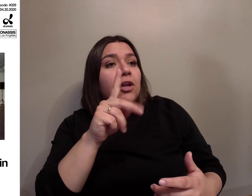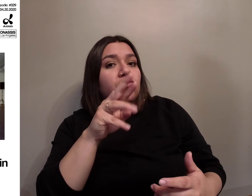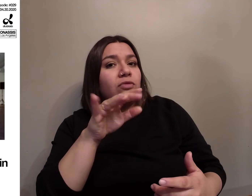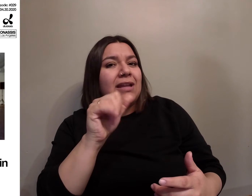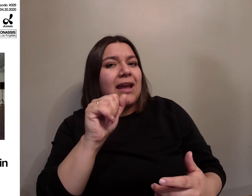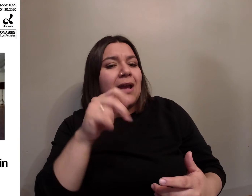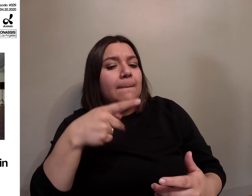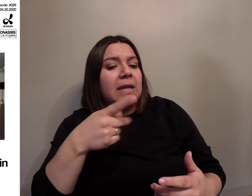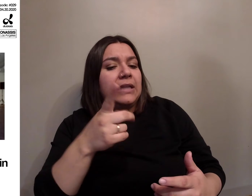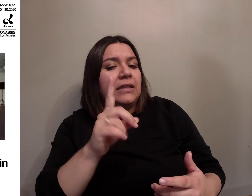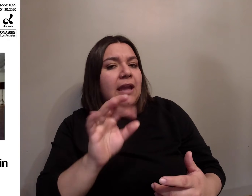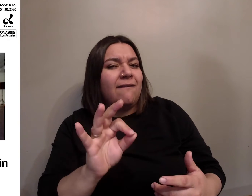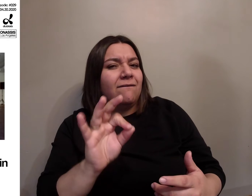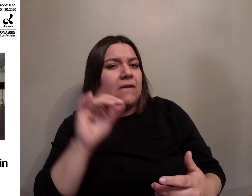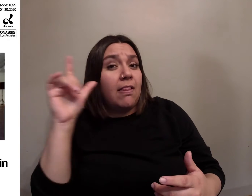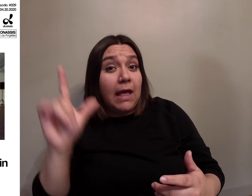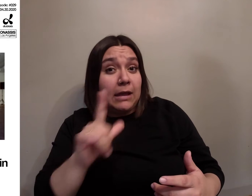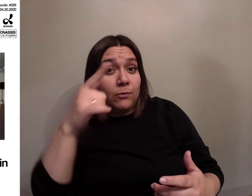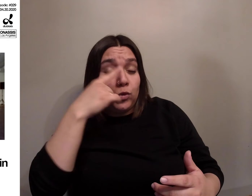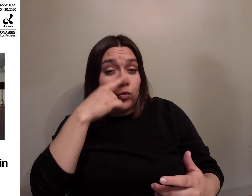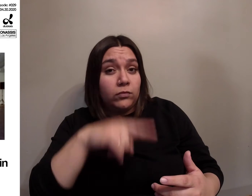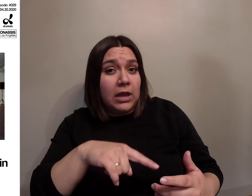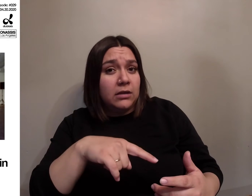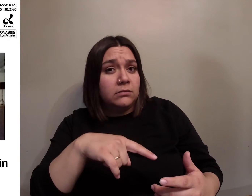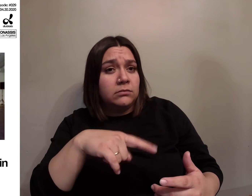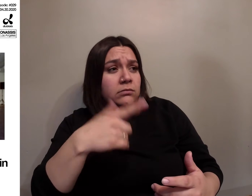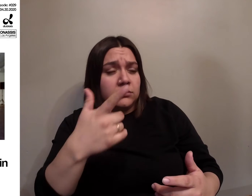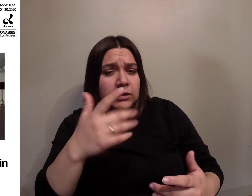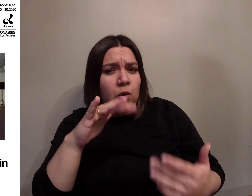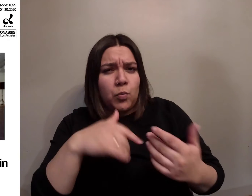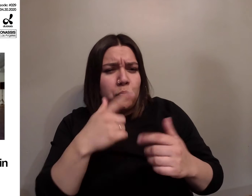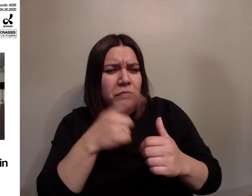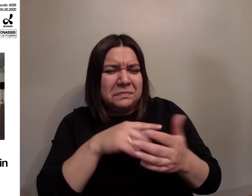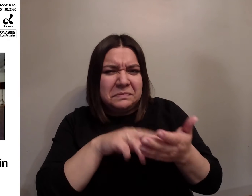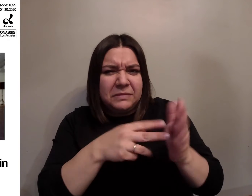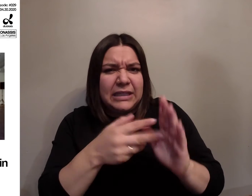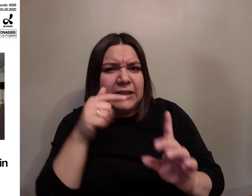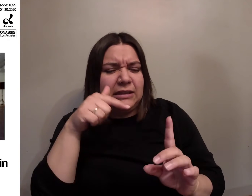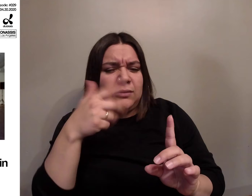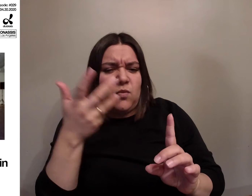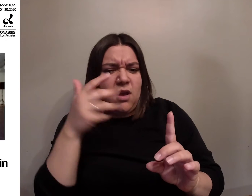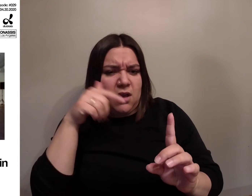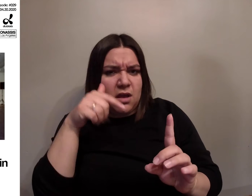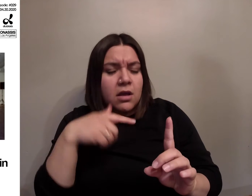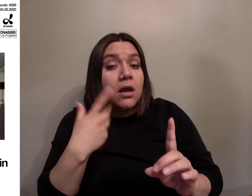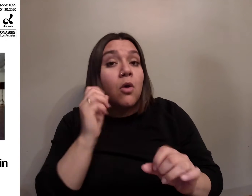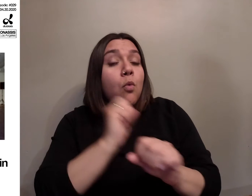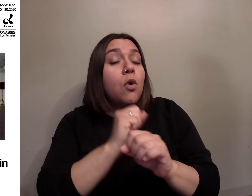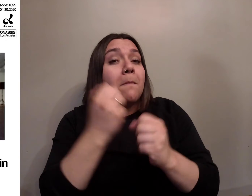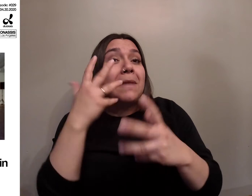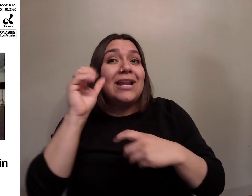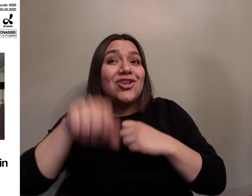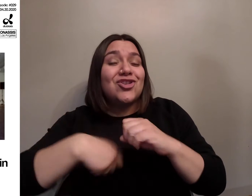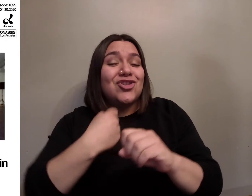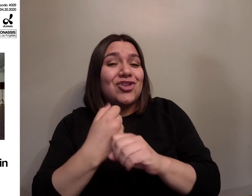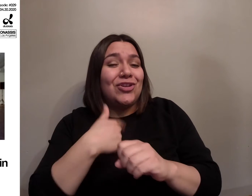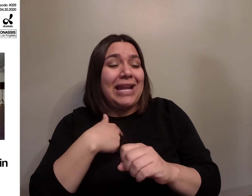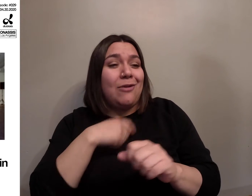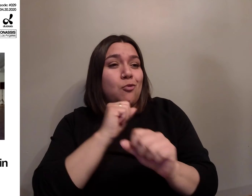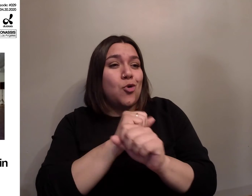And what is in that library? Yeah, the Alexandria PDF Library is